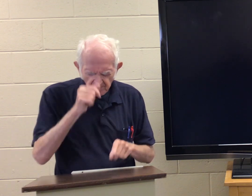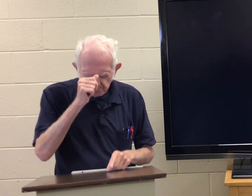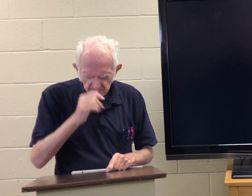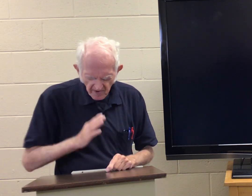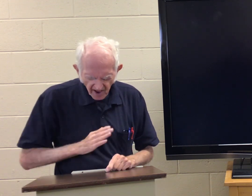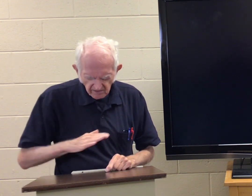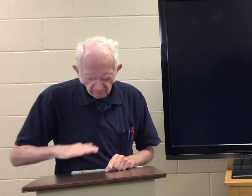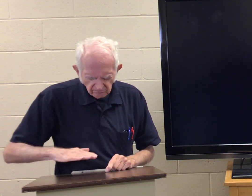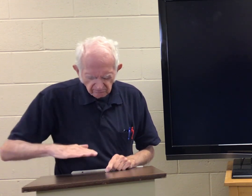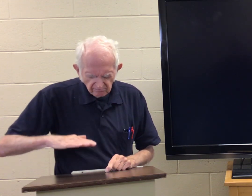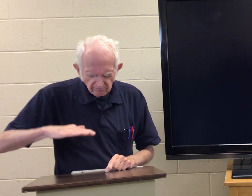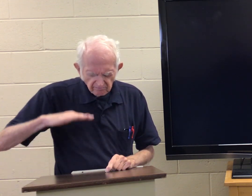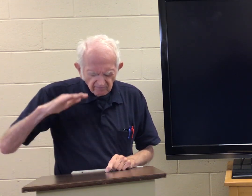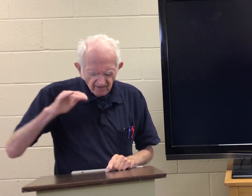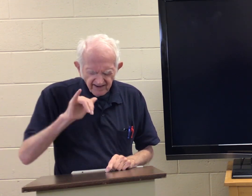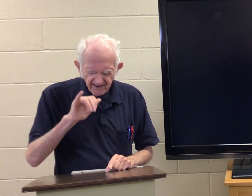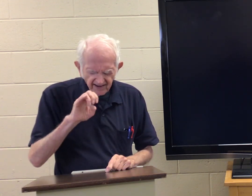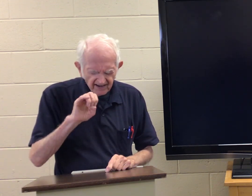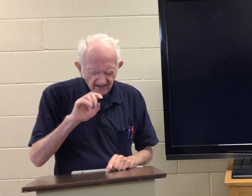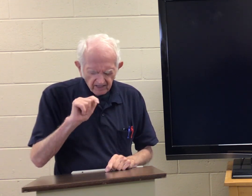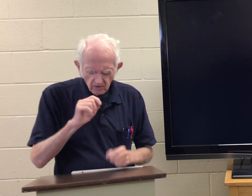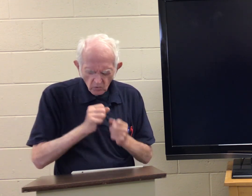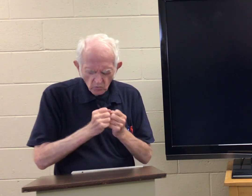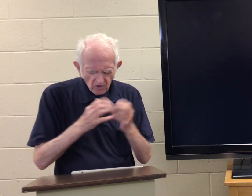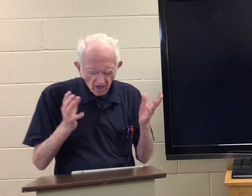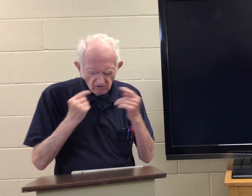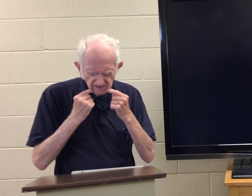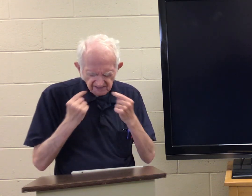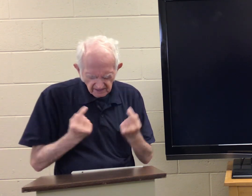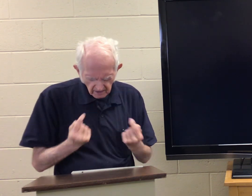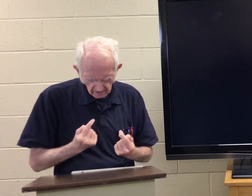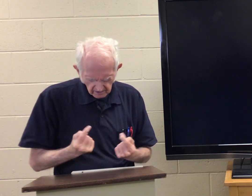and who lived as a man, yet without sin.